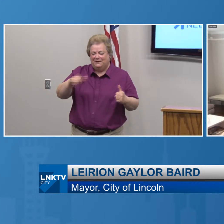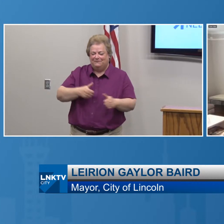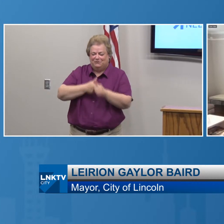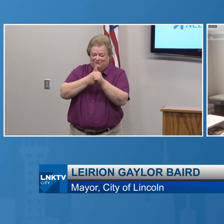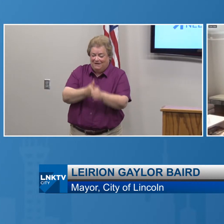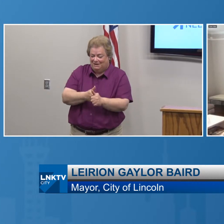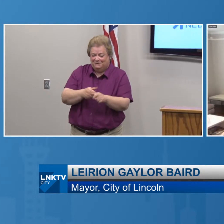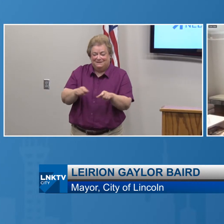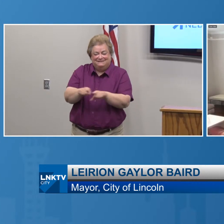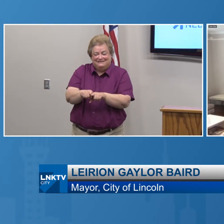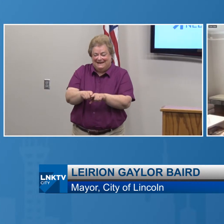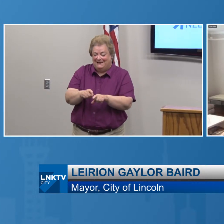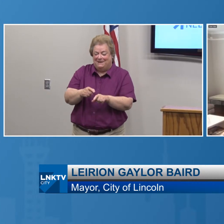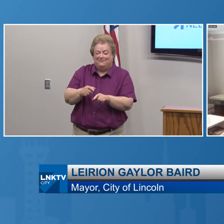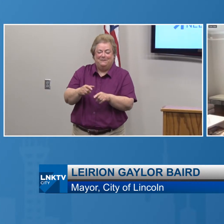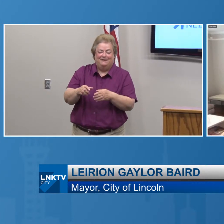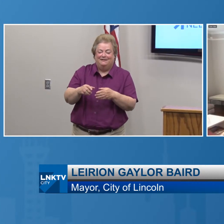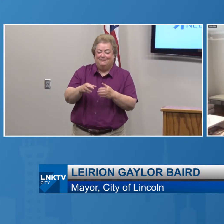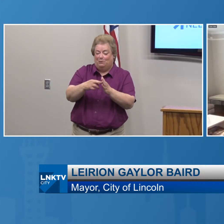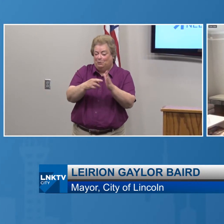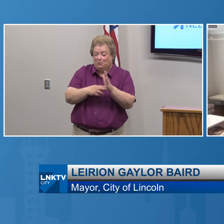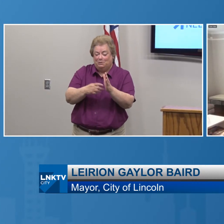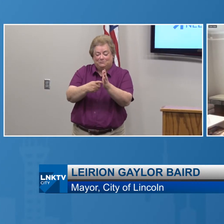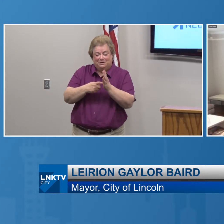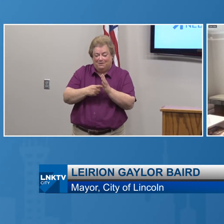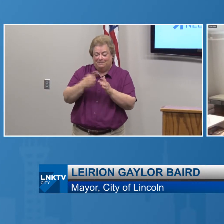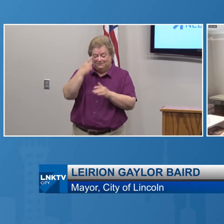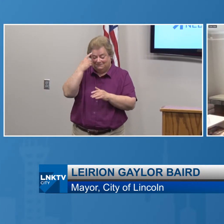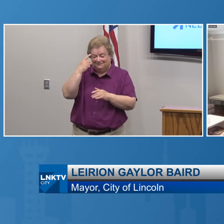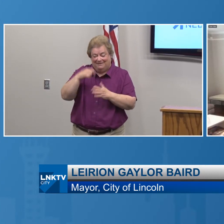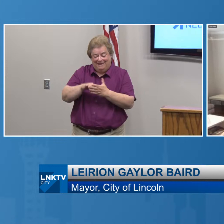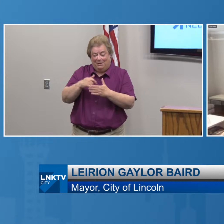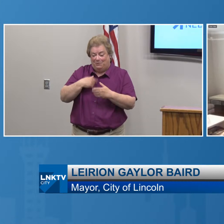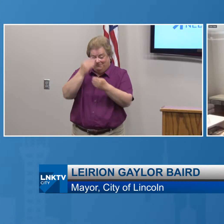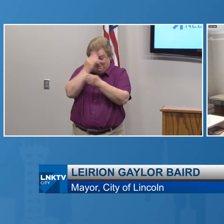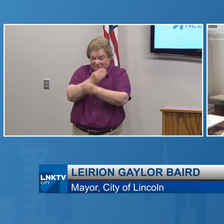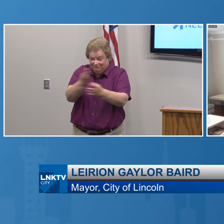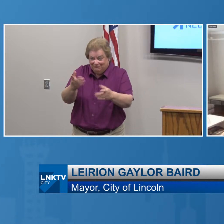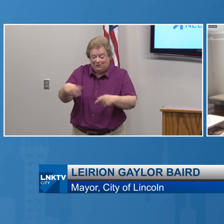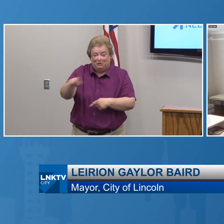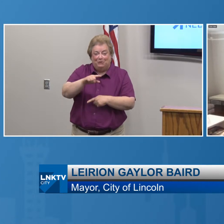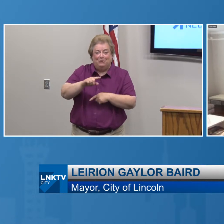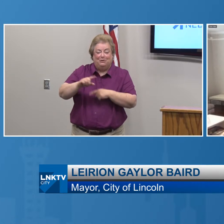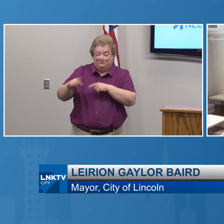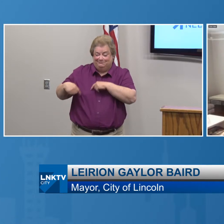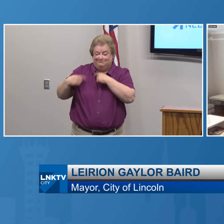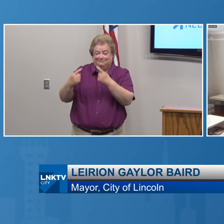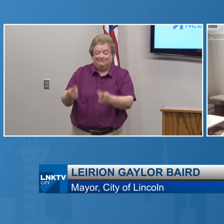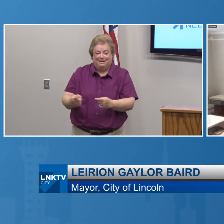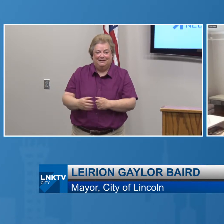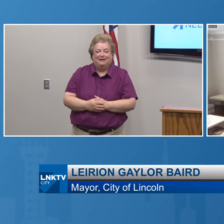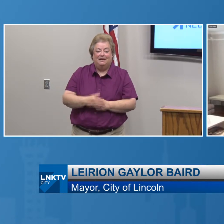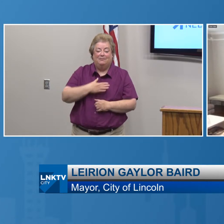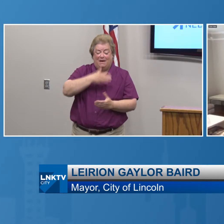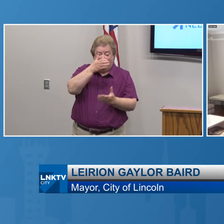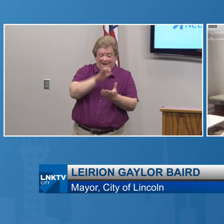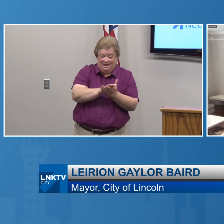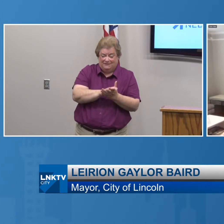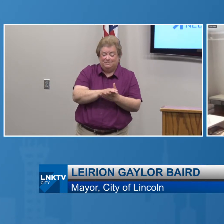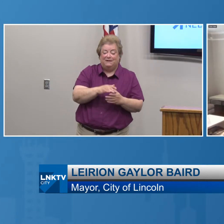health guidelines that we have shared with all of you over these past 8 months. Because Scott is COVID positive, he is isolating